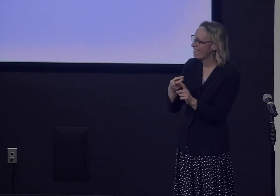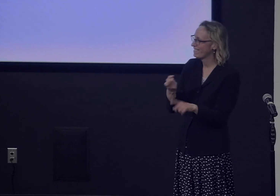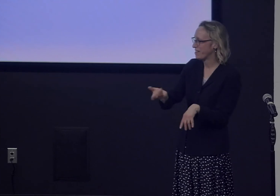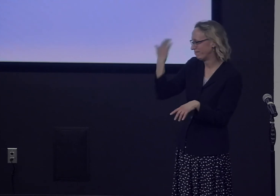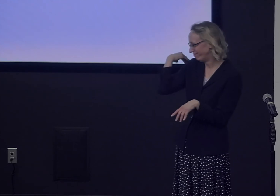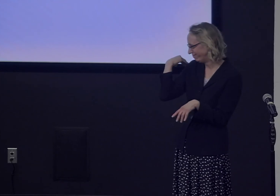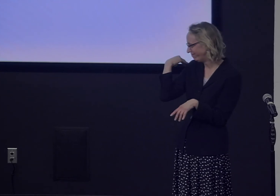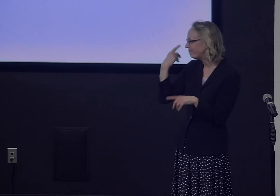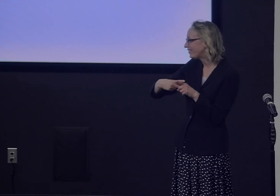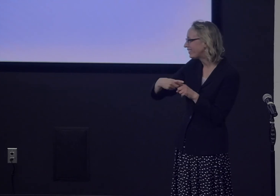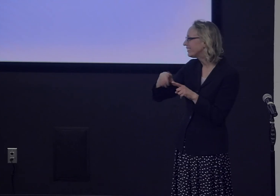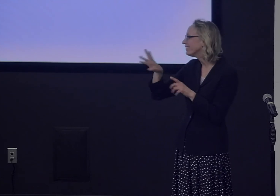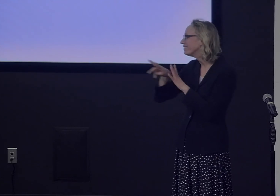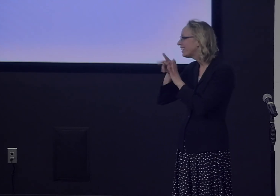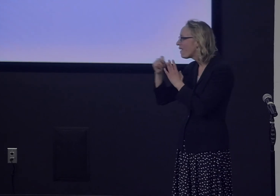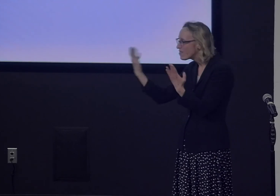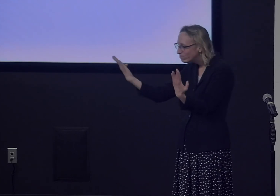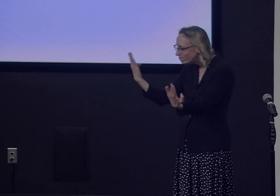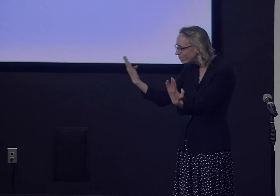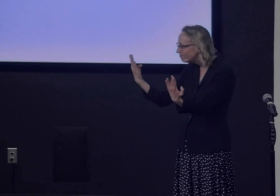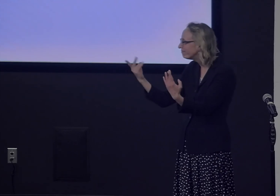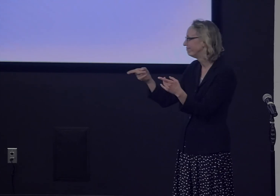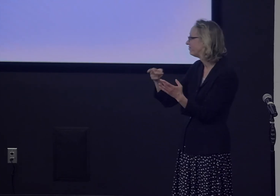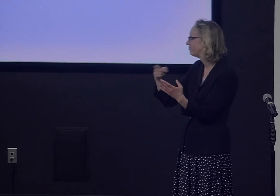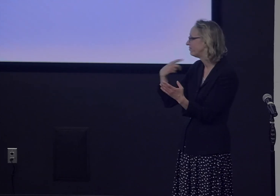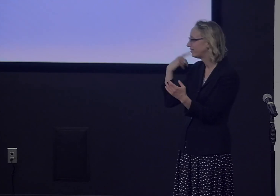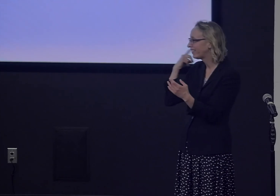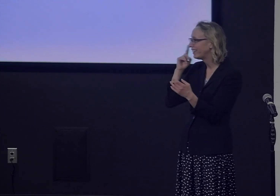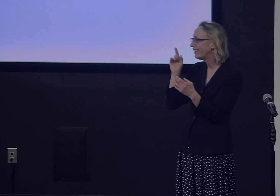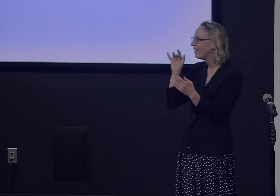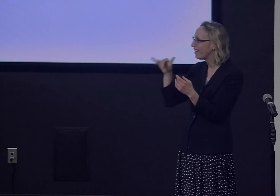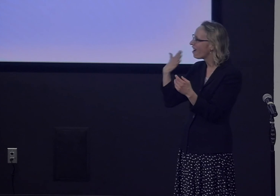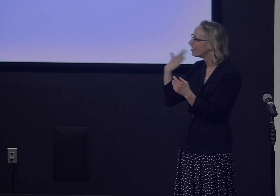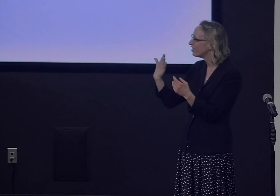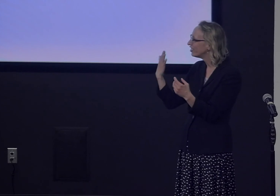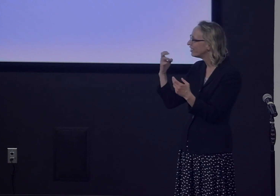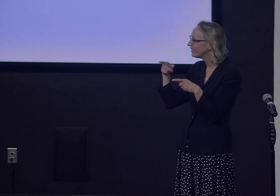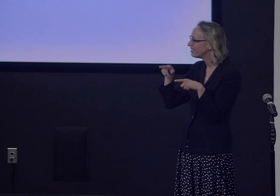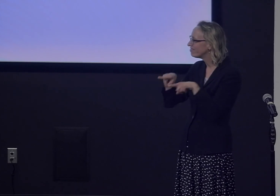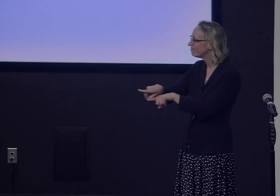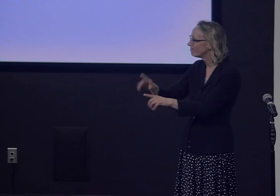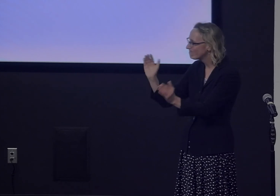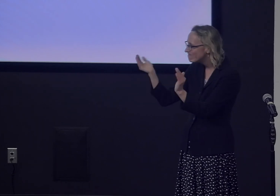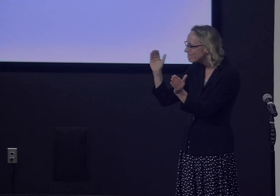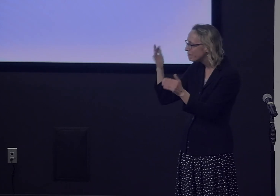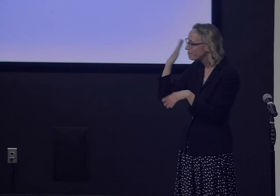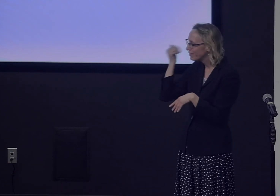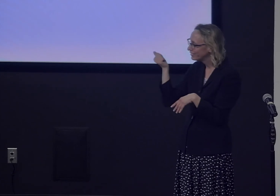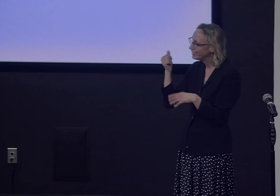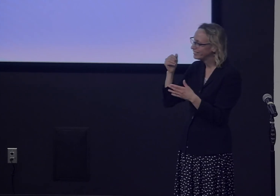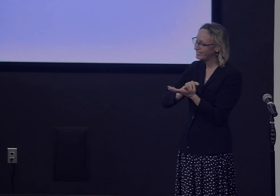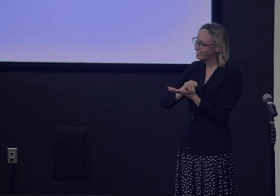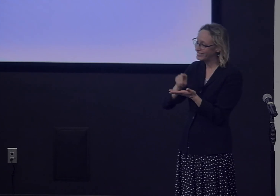different contributions from other countries, looking at documentation in print as well as video. That's a